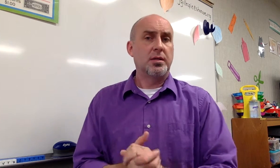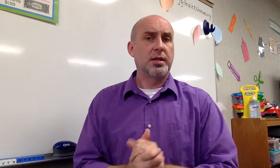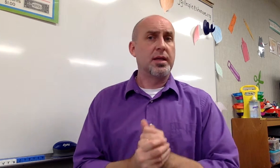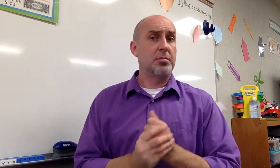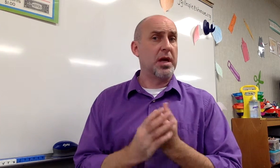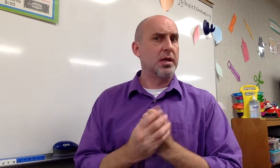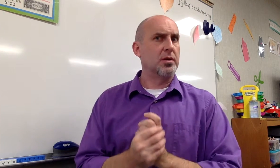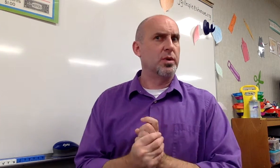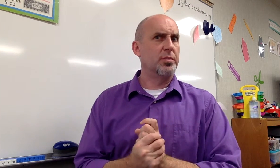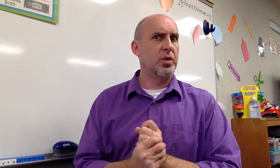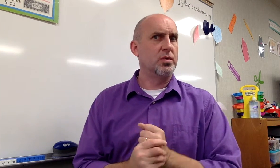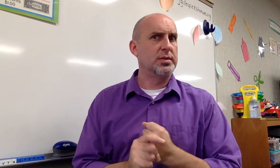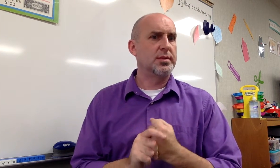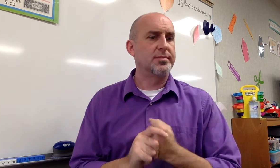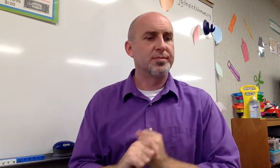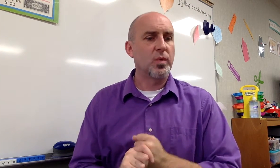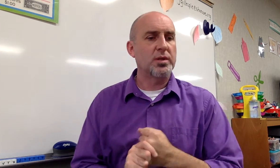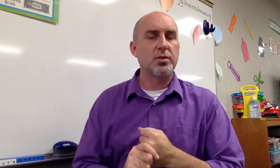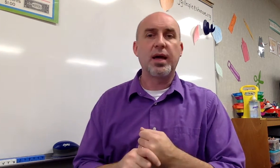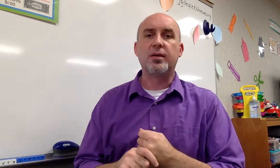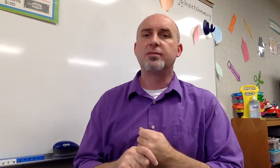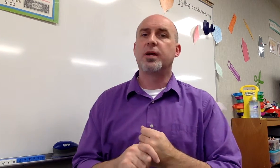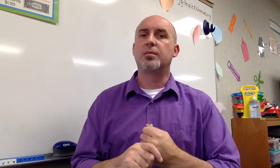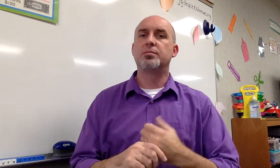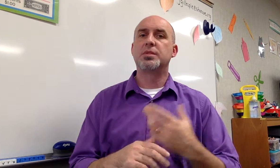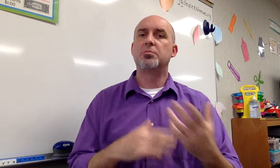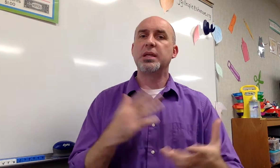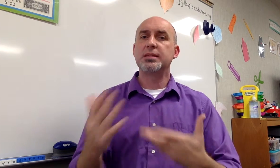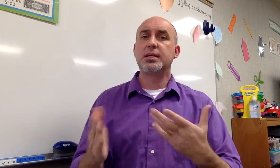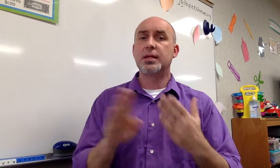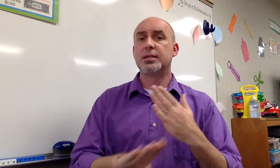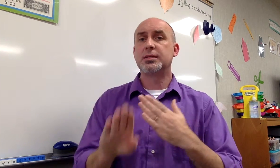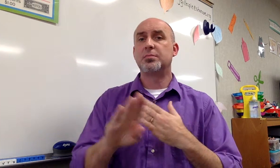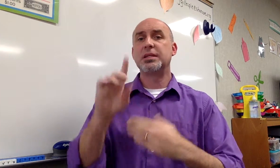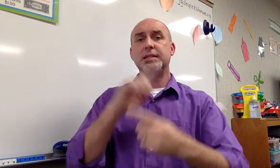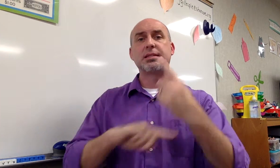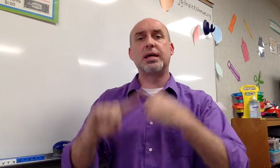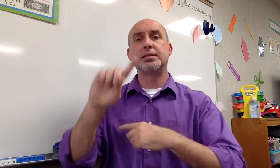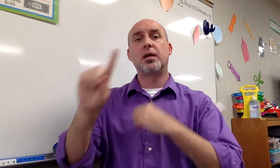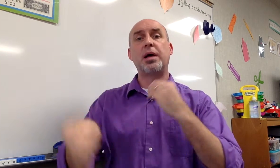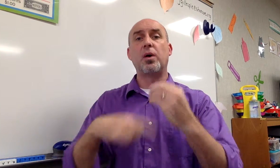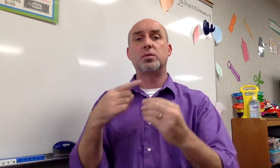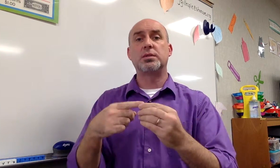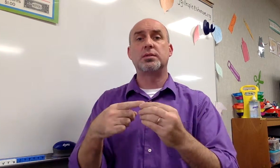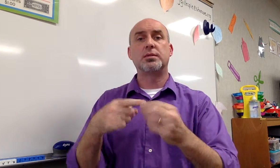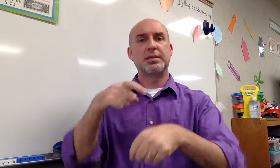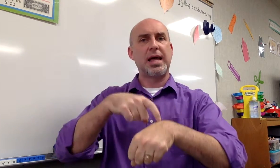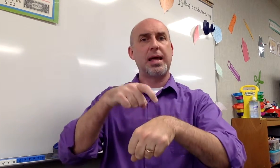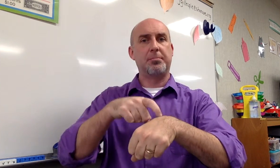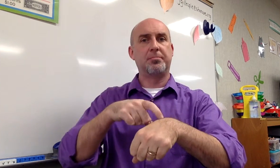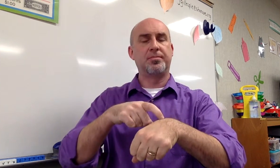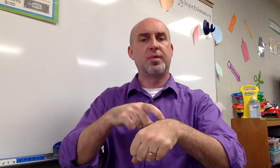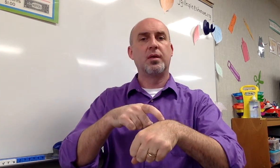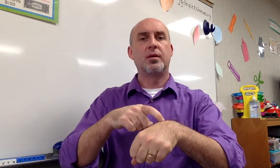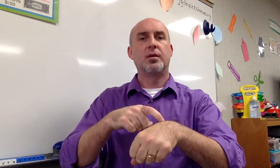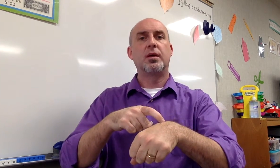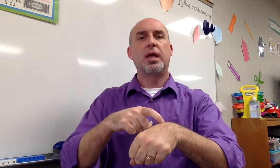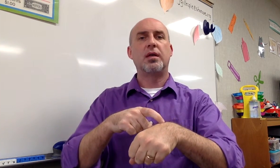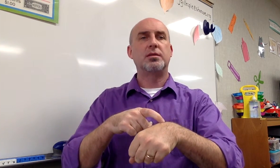Looking at my crib notes, we also have some basic signs about time. And there